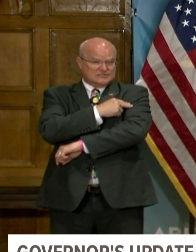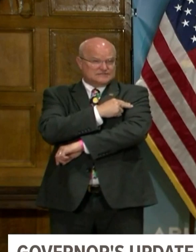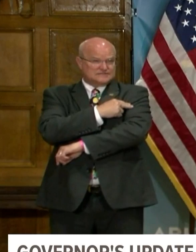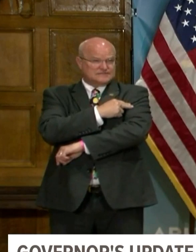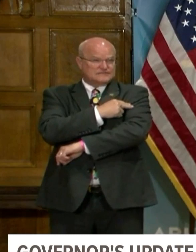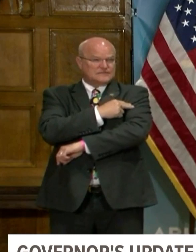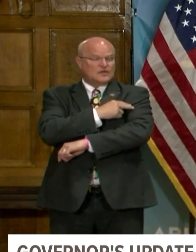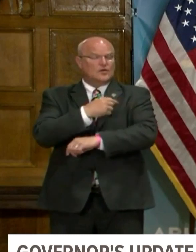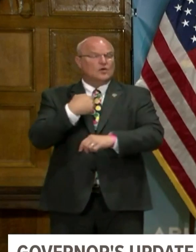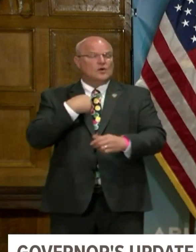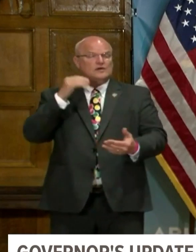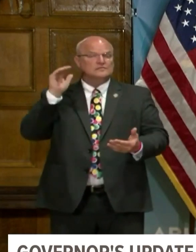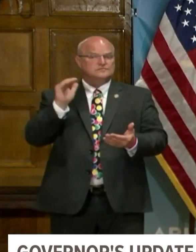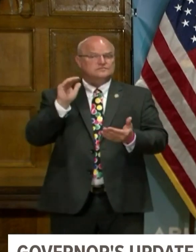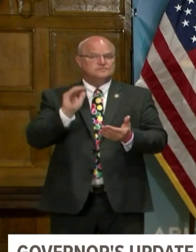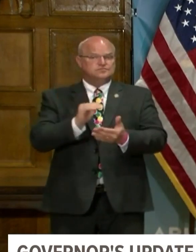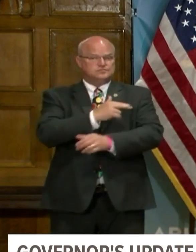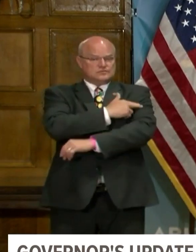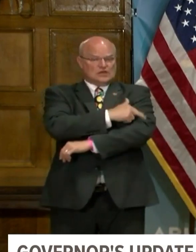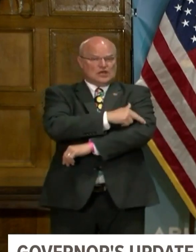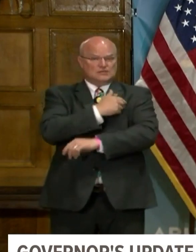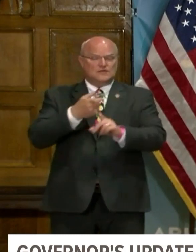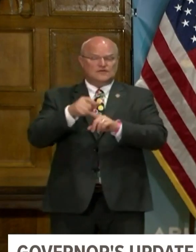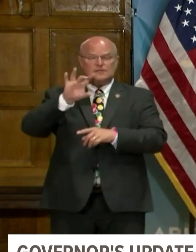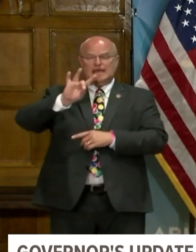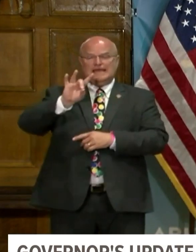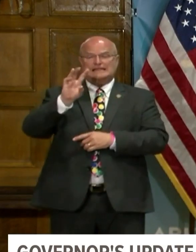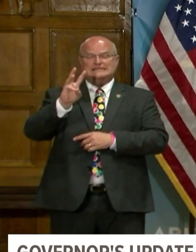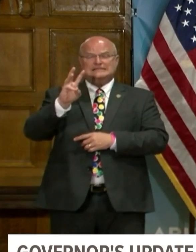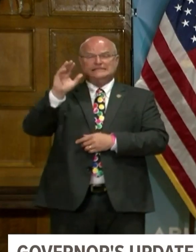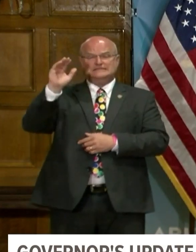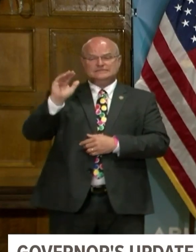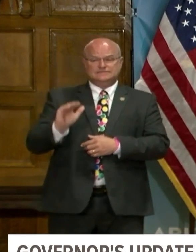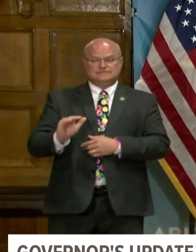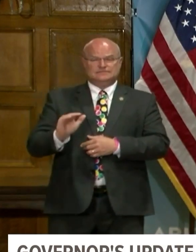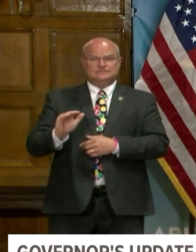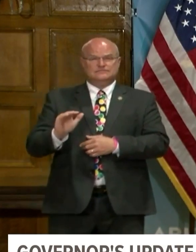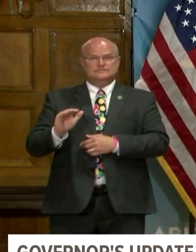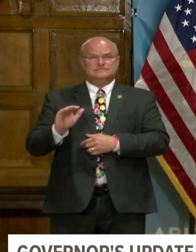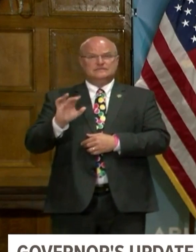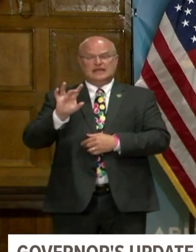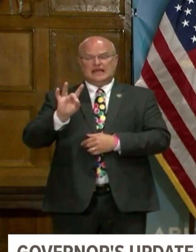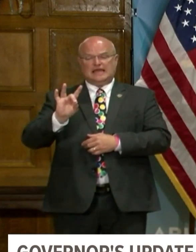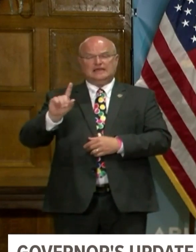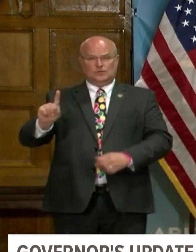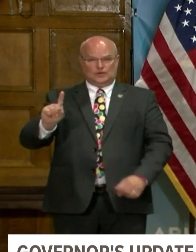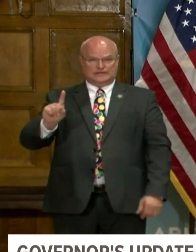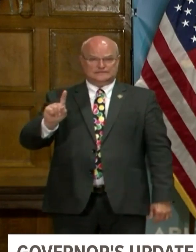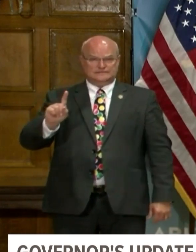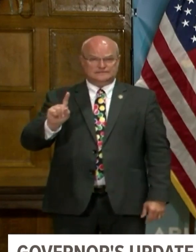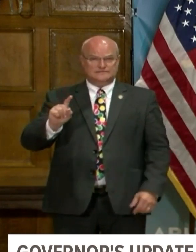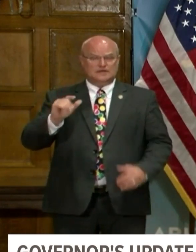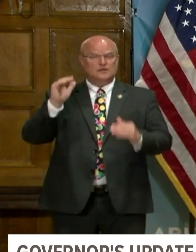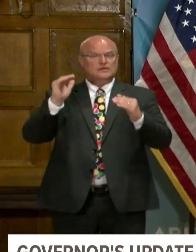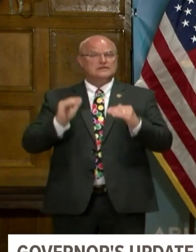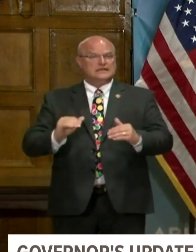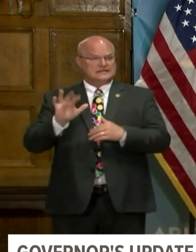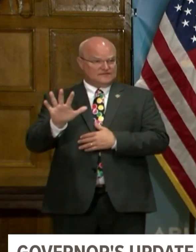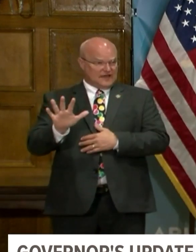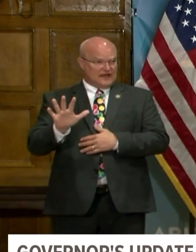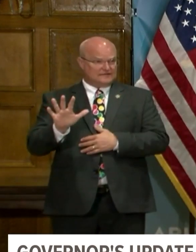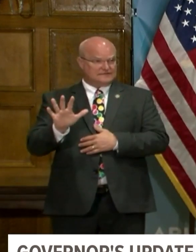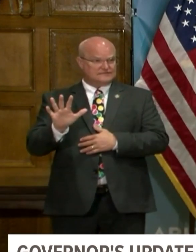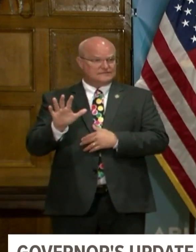hospitalizations, we have reduced the hospitalizations from 86 down to 81, so that's a reduction of